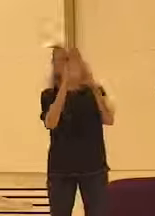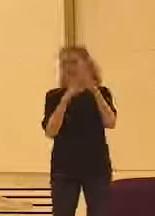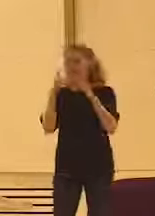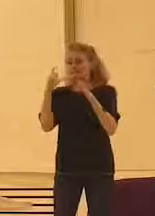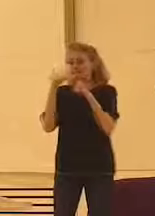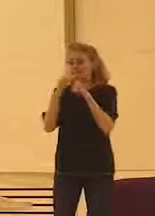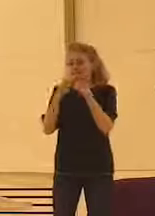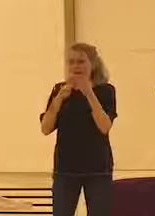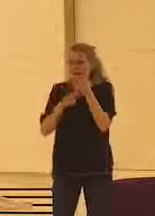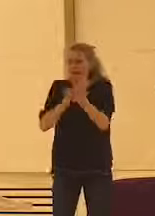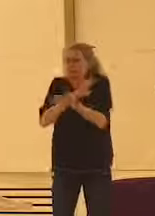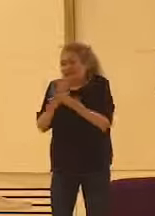it was called